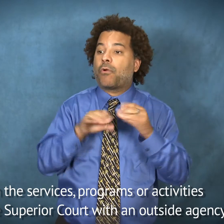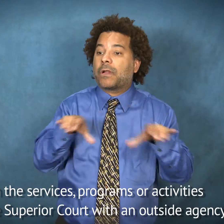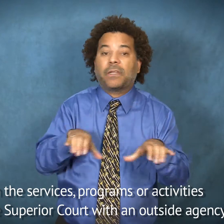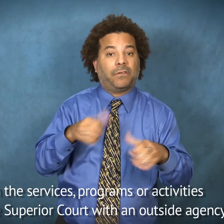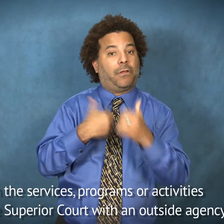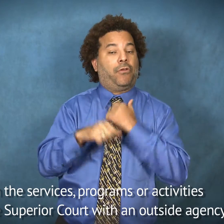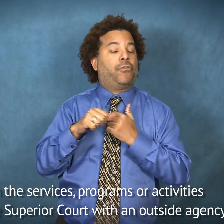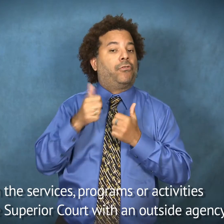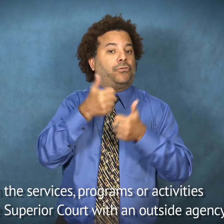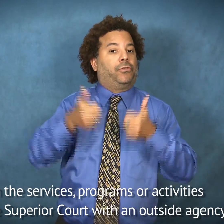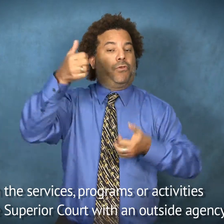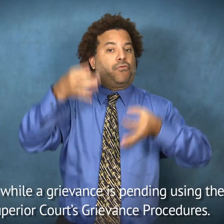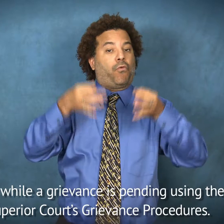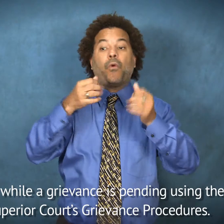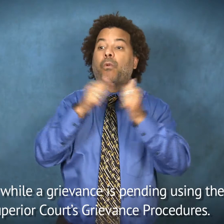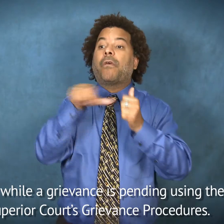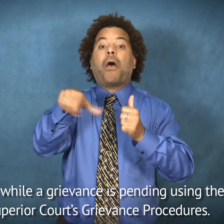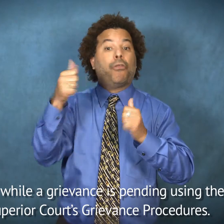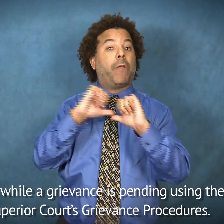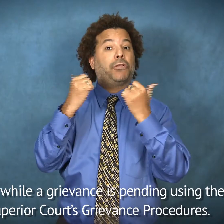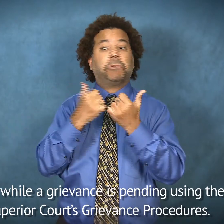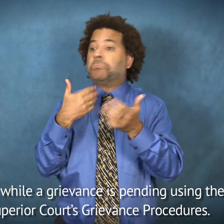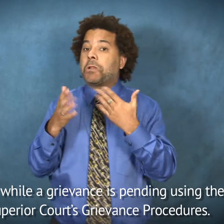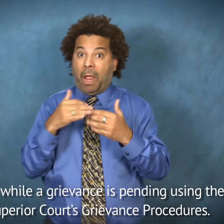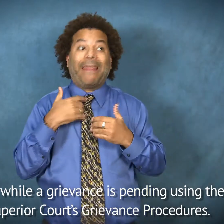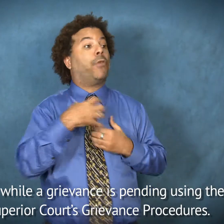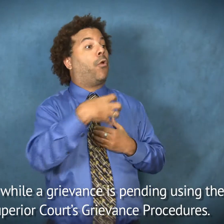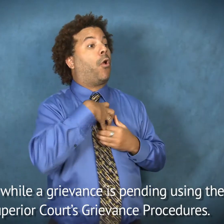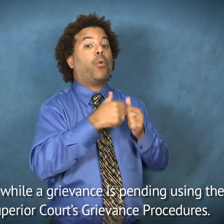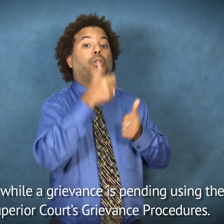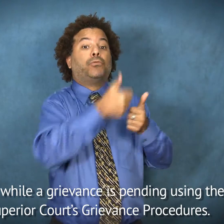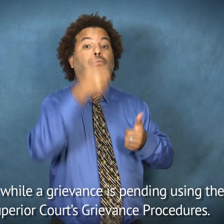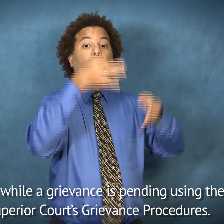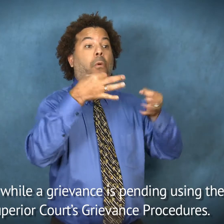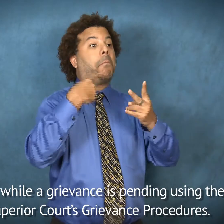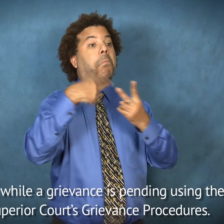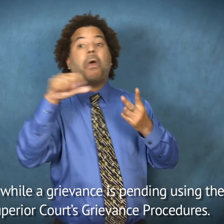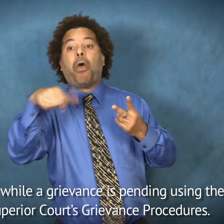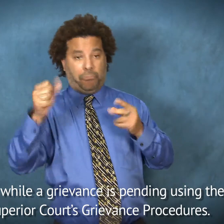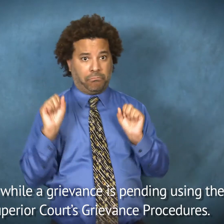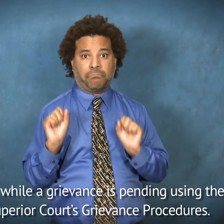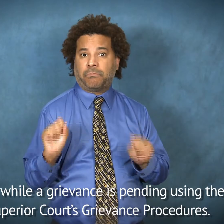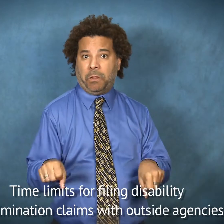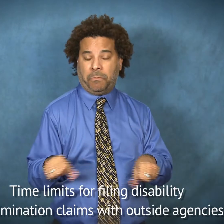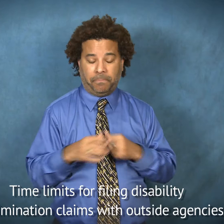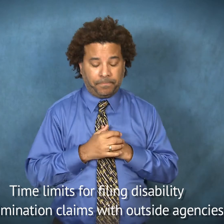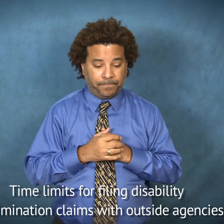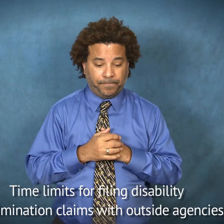with an outside agency, even while a grievance is pending, using the Superior Court's grievance procedures. Time limits for